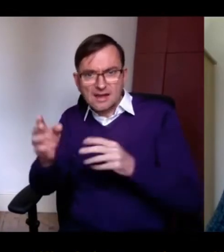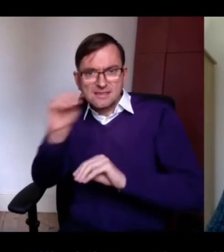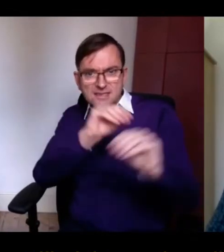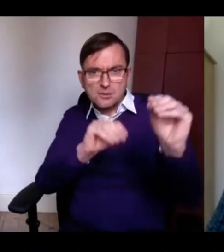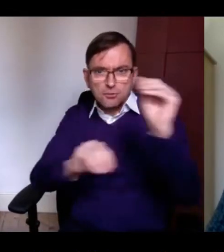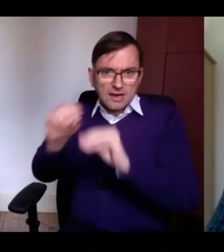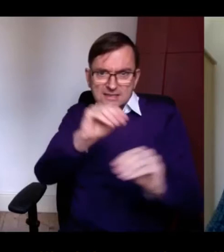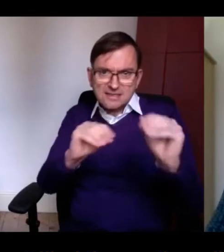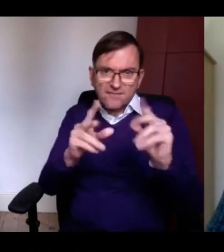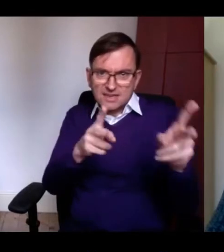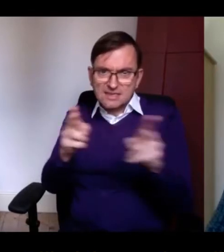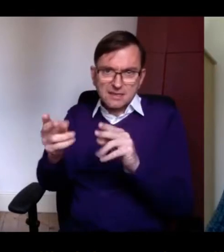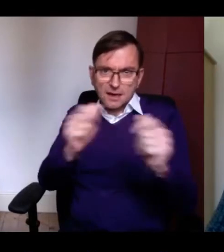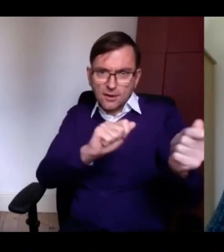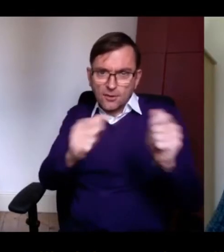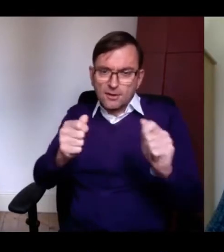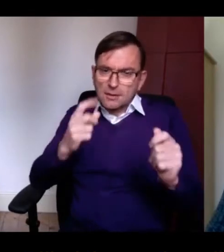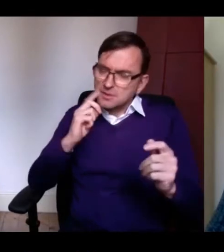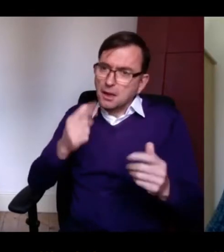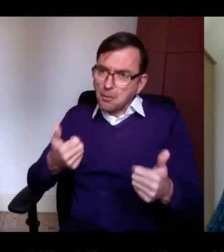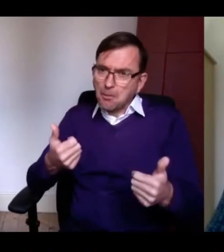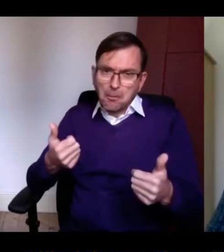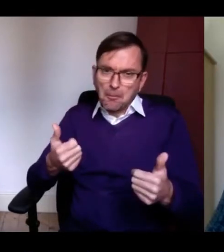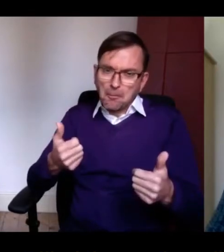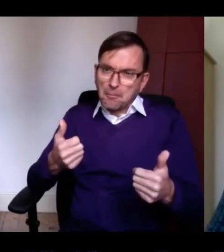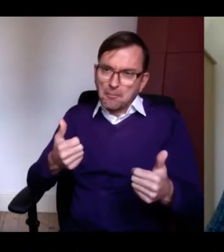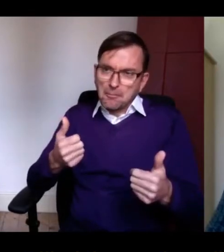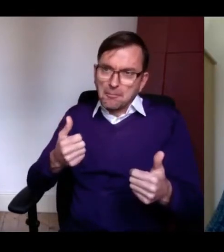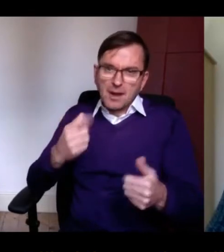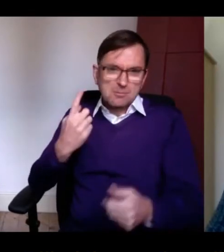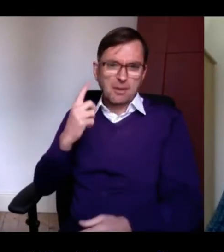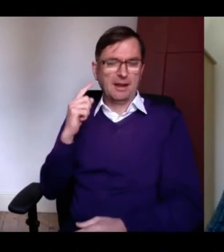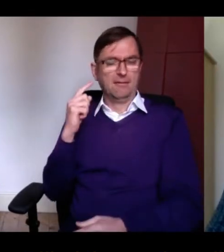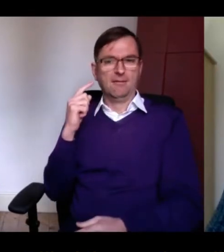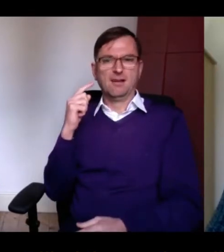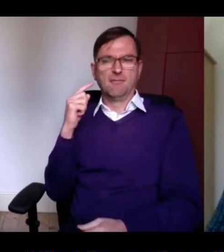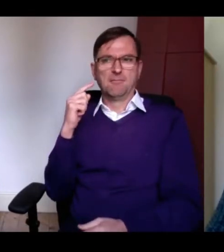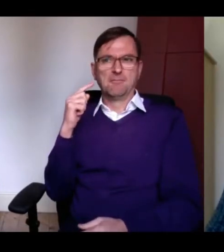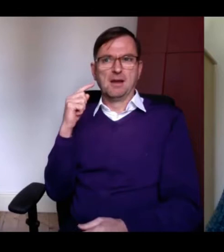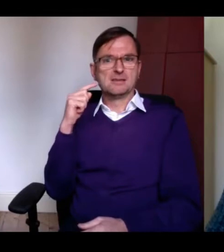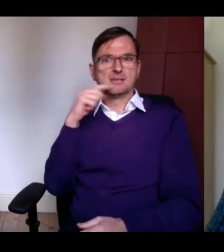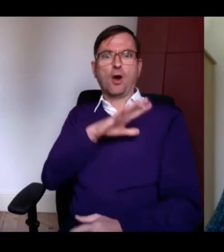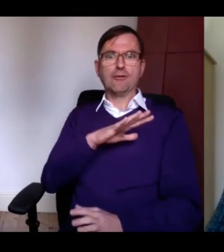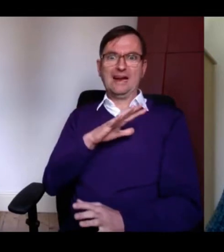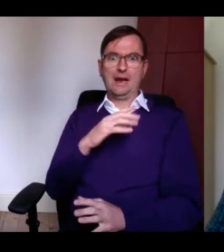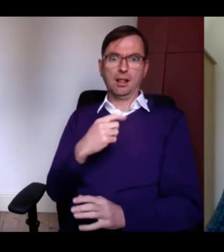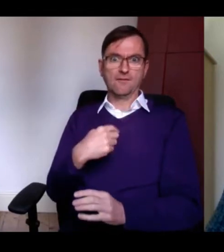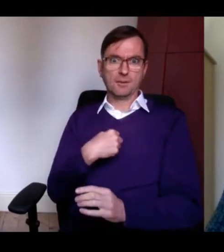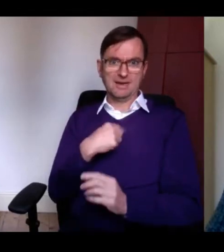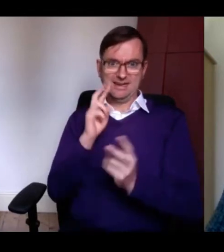I liked the way they edited and showed me at work and at home. And it was odd actually,